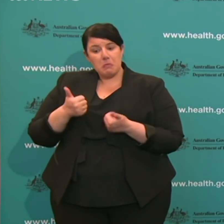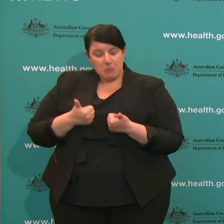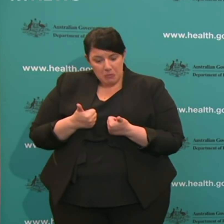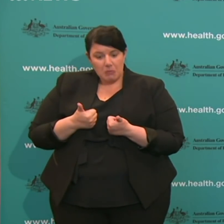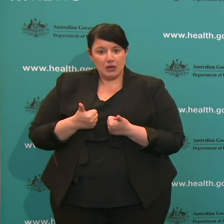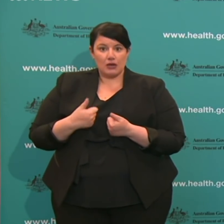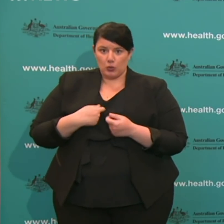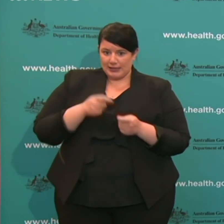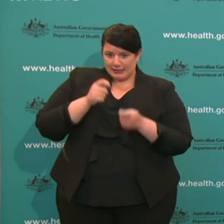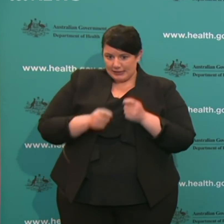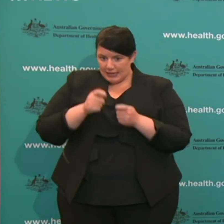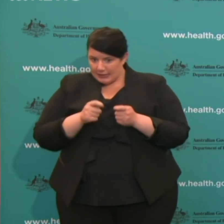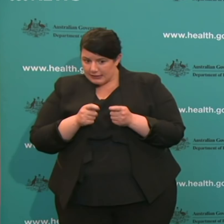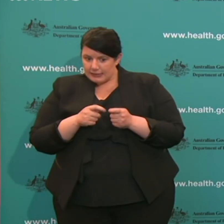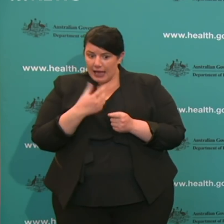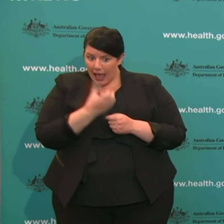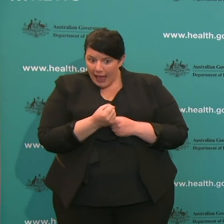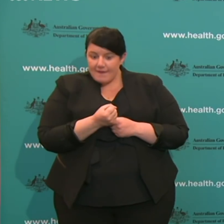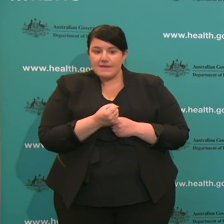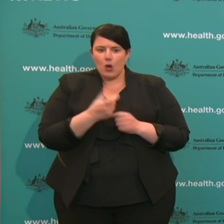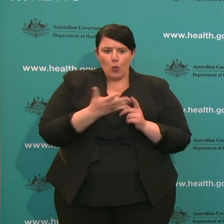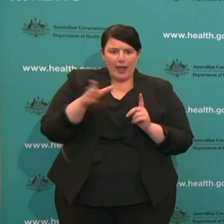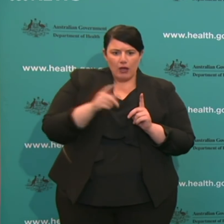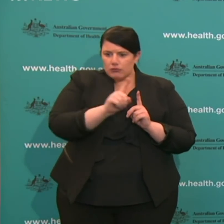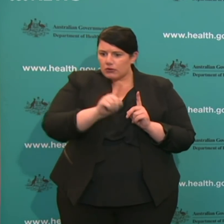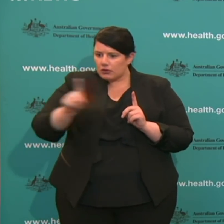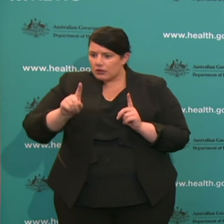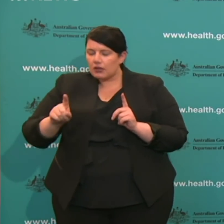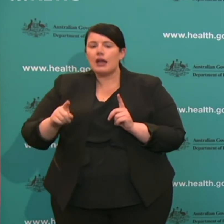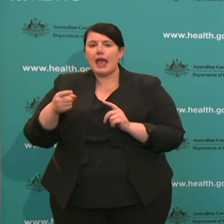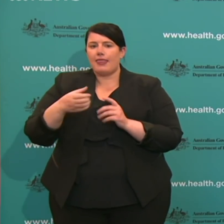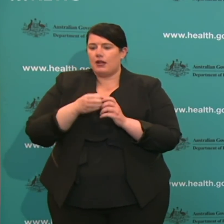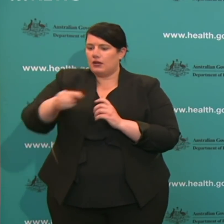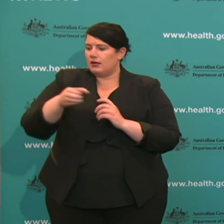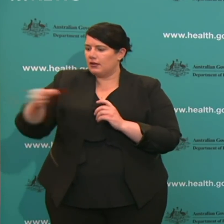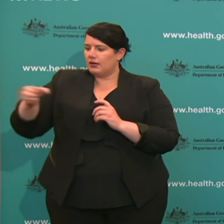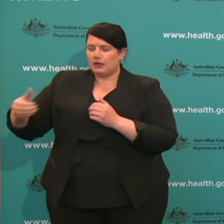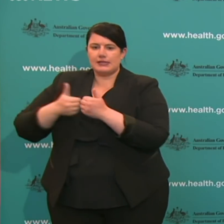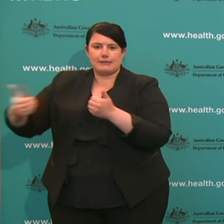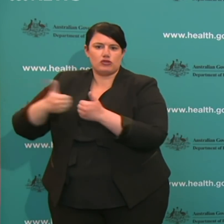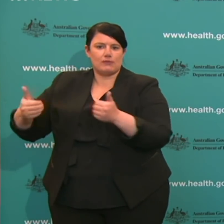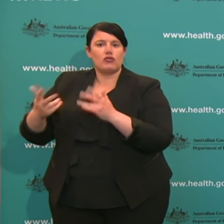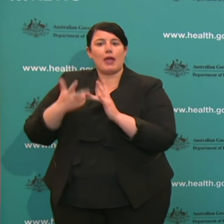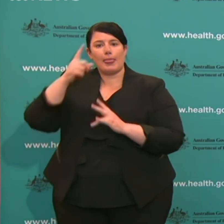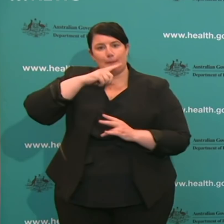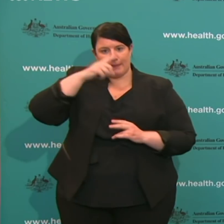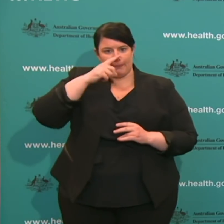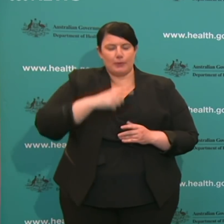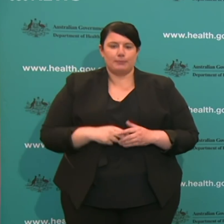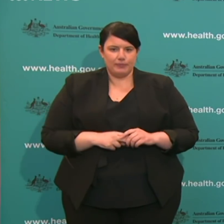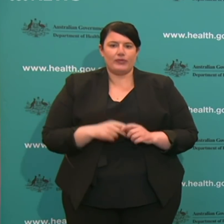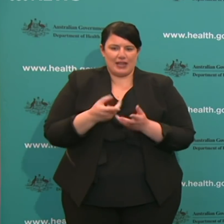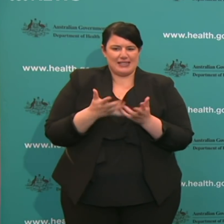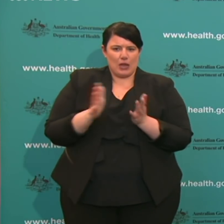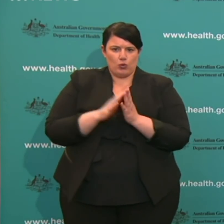ability to test, trace and isolate, that is exactly what will stop those small numbers from spreading within the community in New